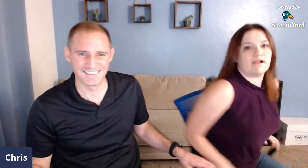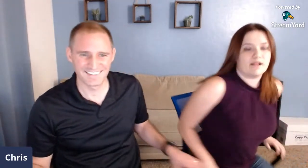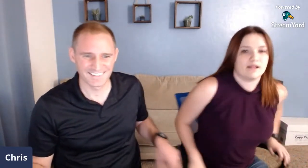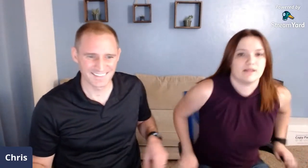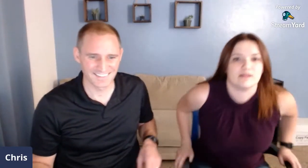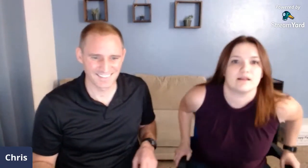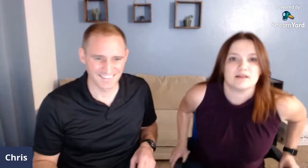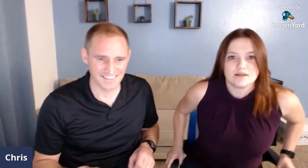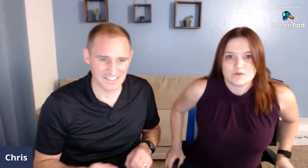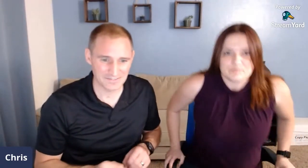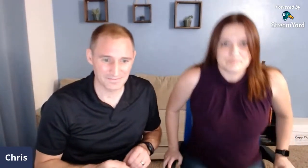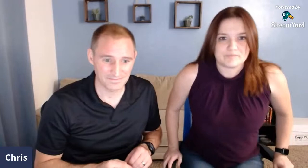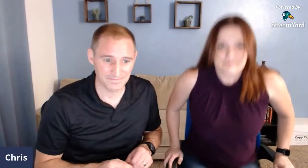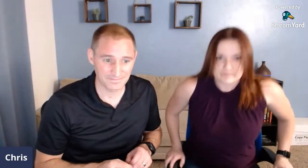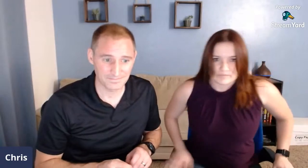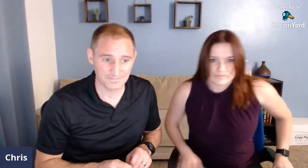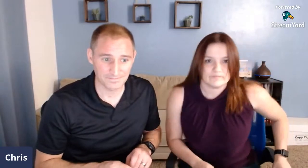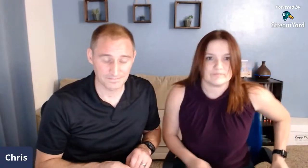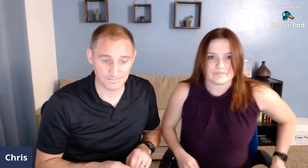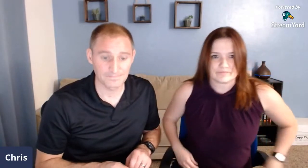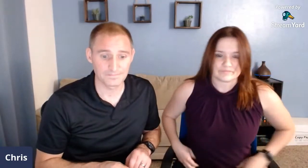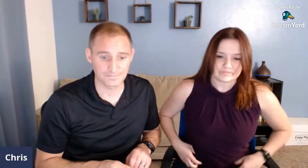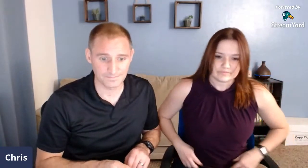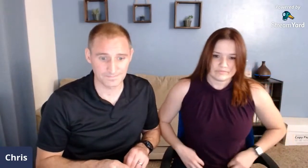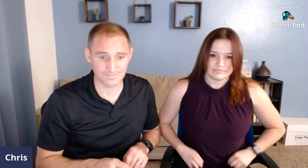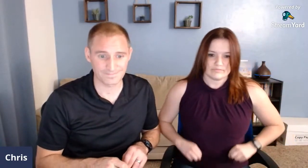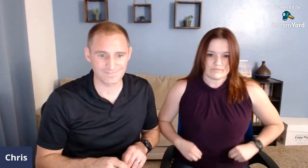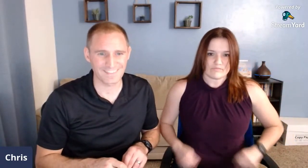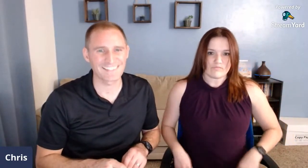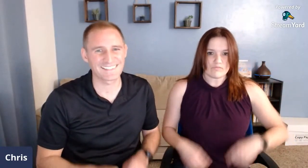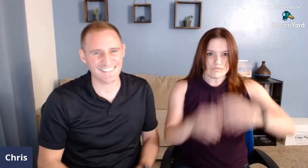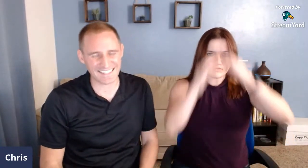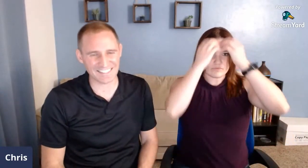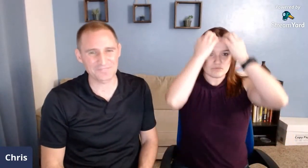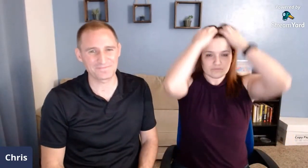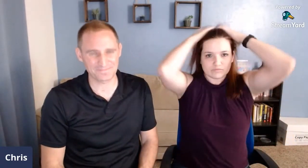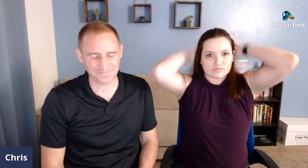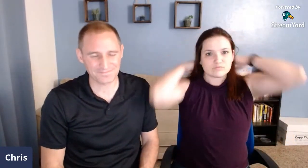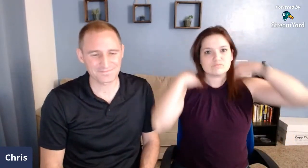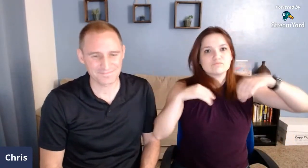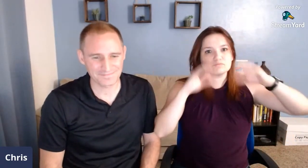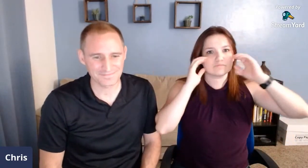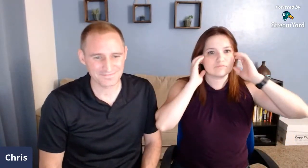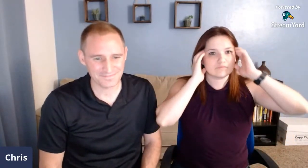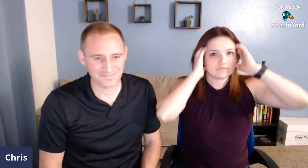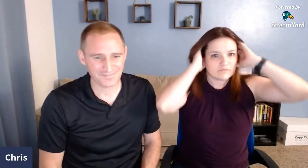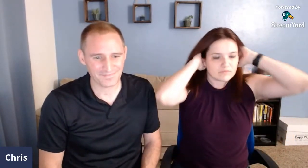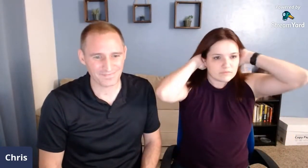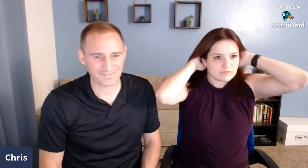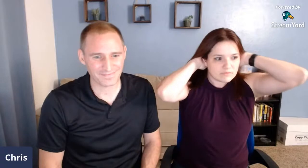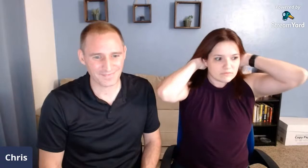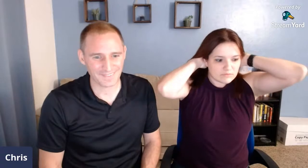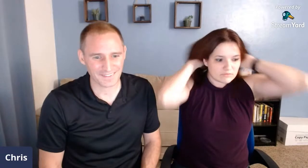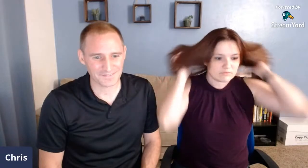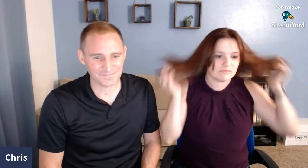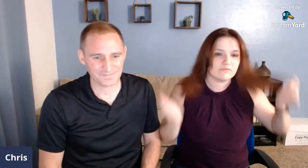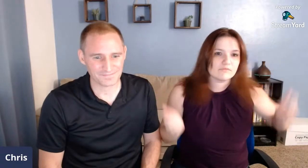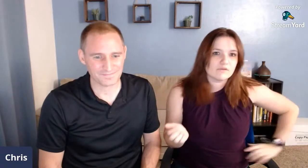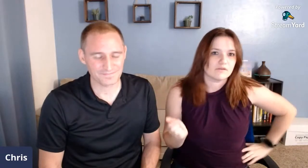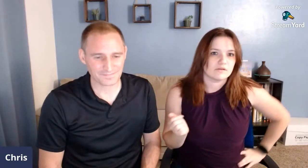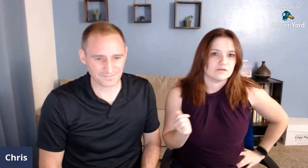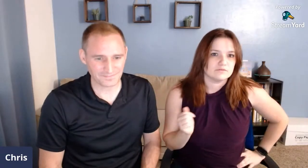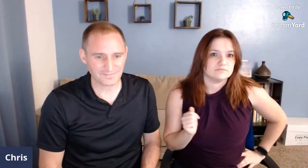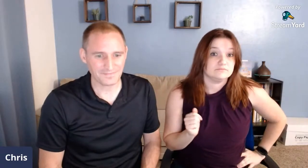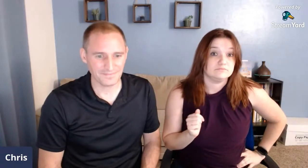talk and immerse yourself through music and movies and stuff like that, what are some tips and tricks that